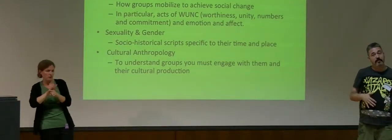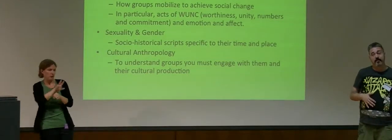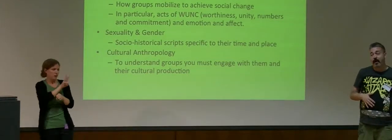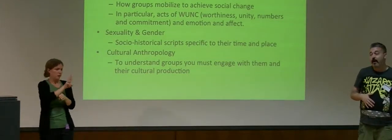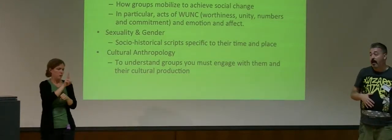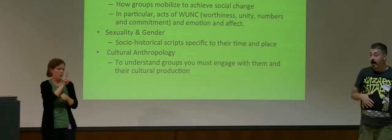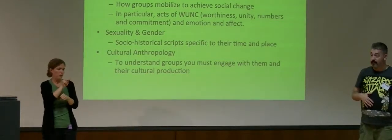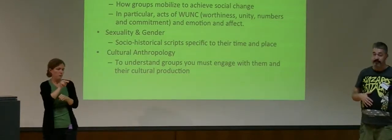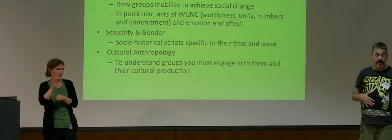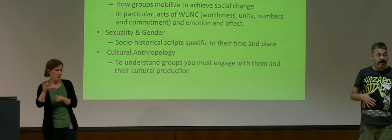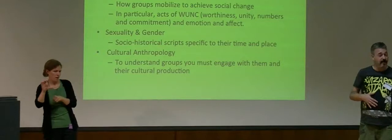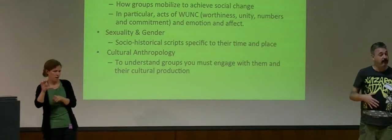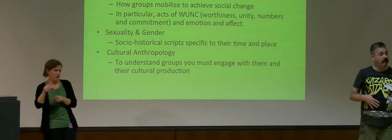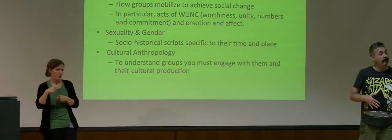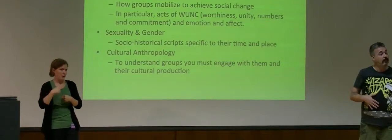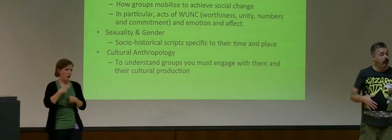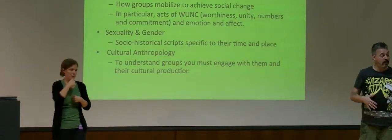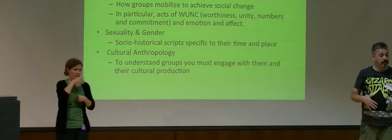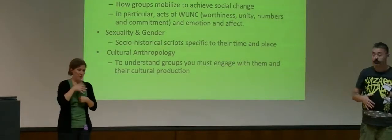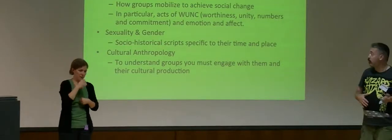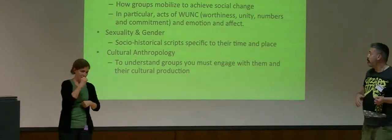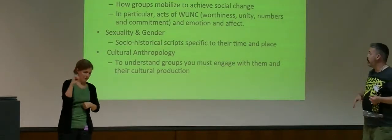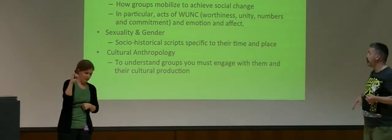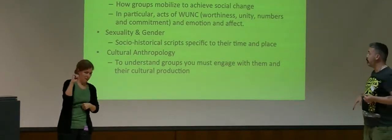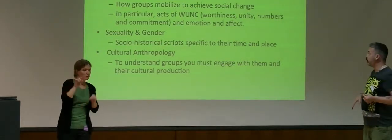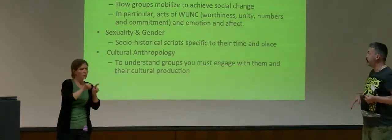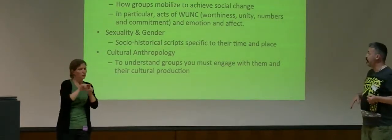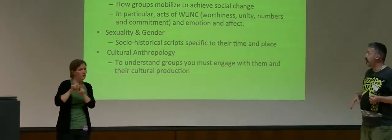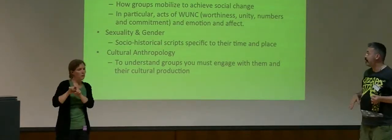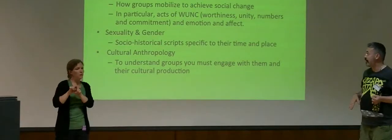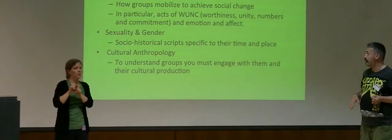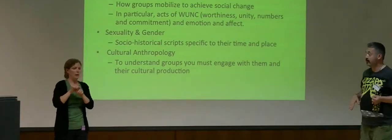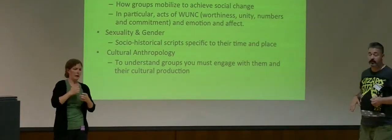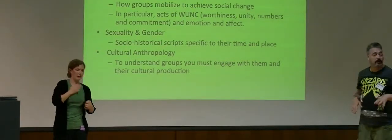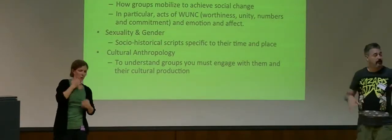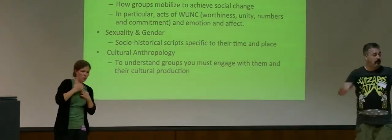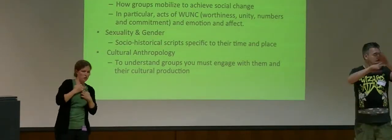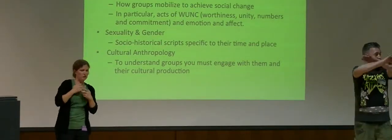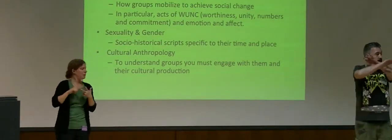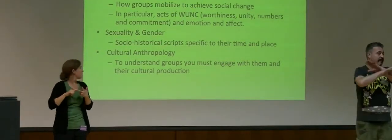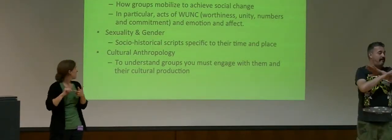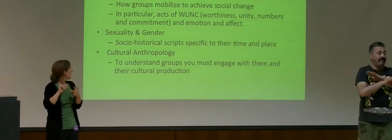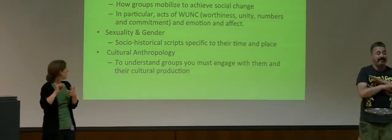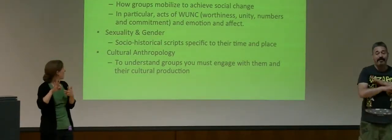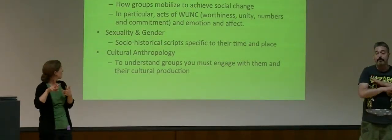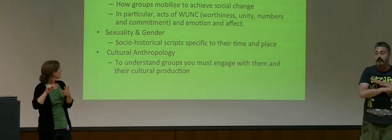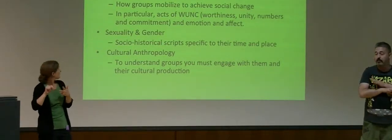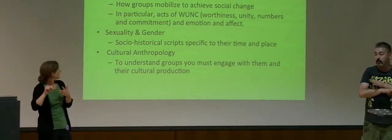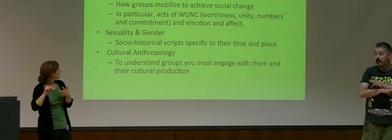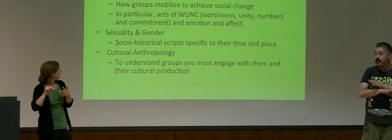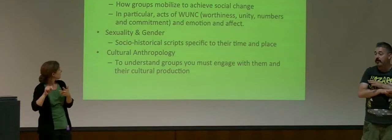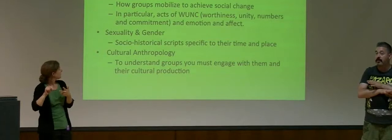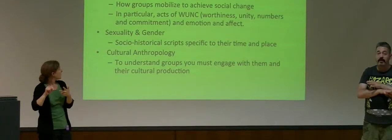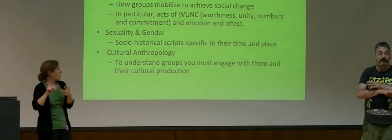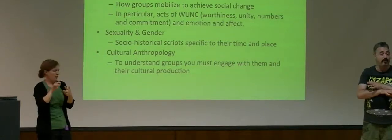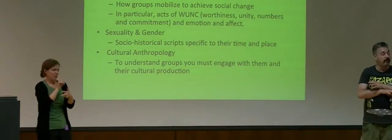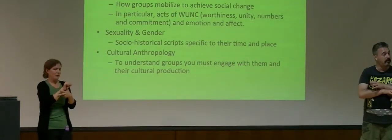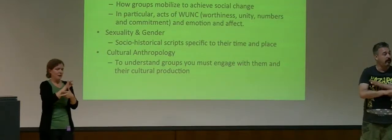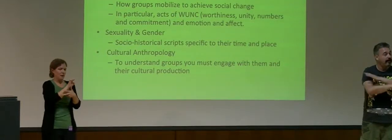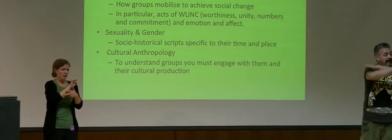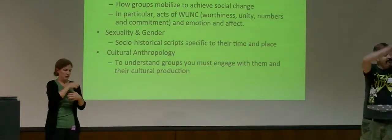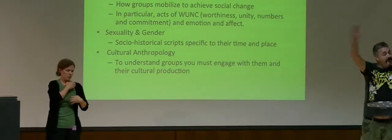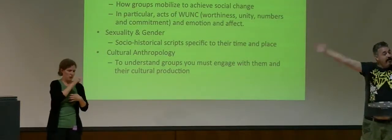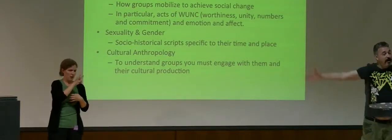And because I'm a feminist, we also talk about emotion and affect. The best example of wonk that I can